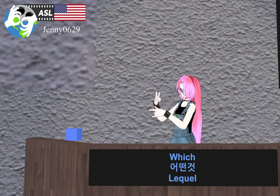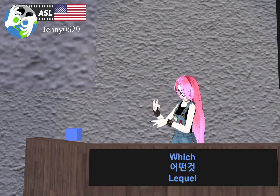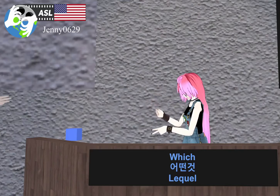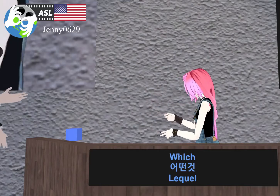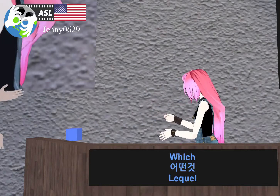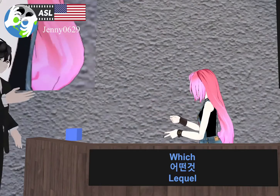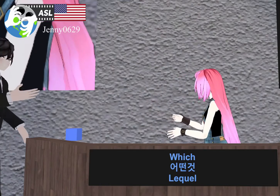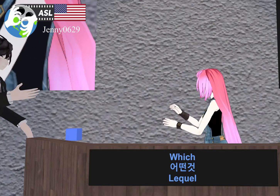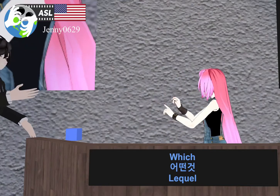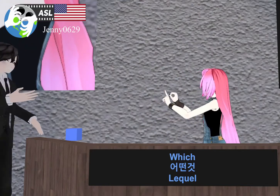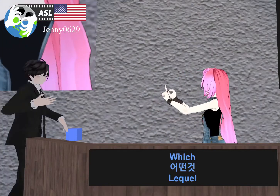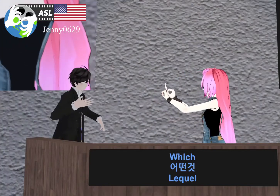Yeah.